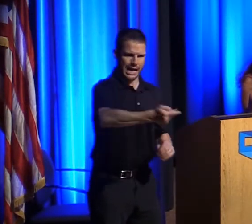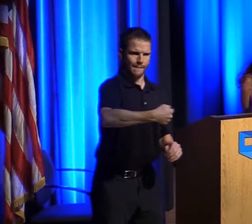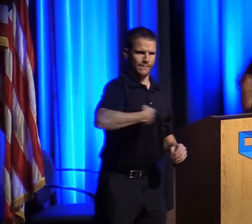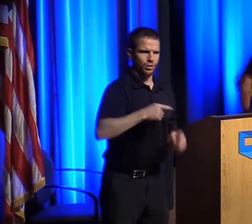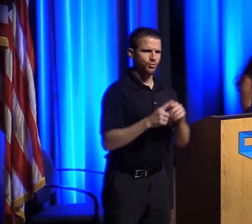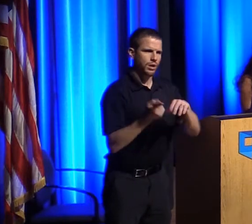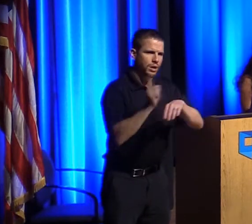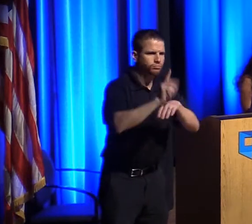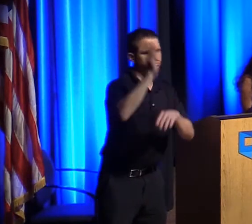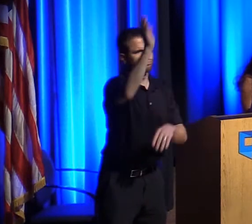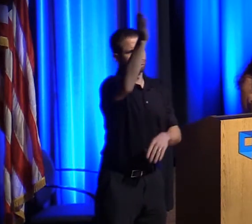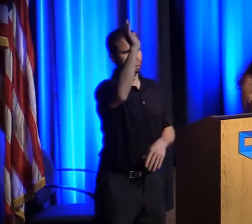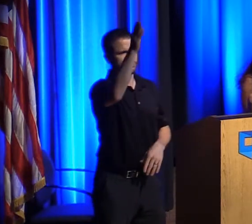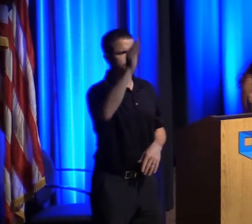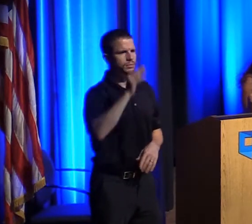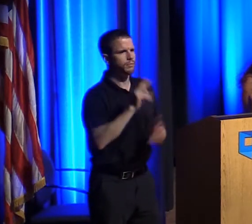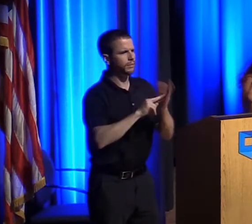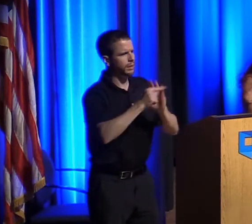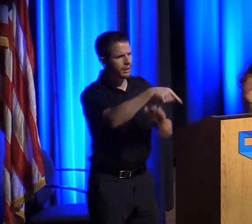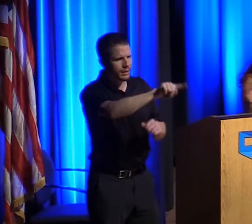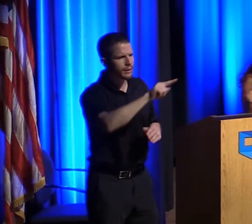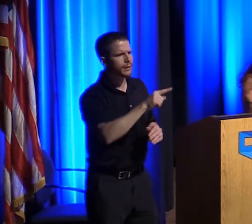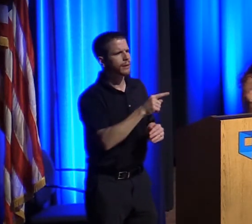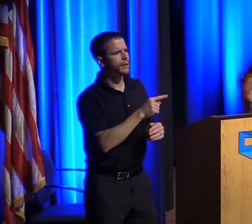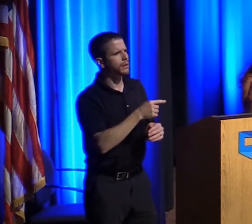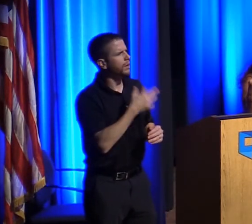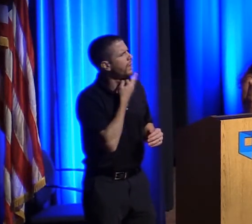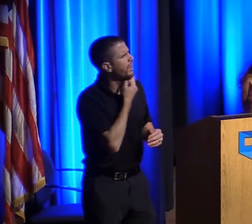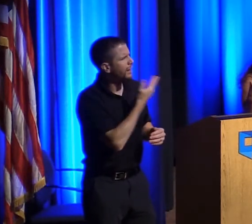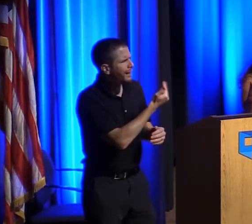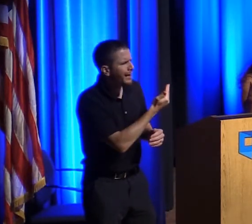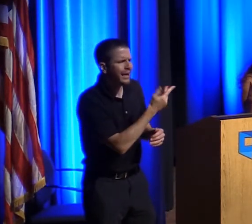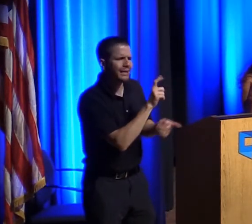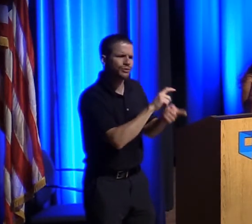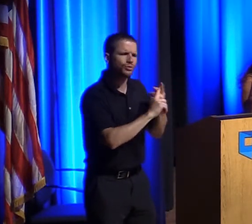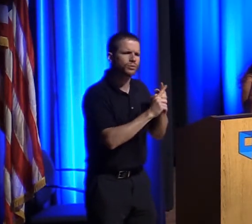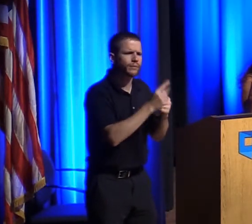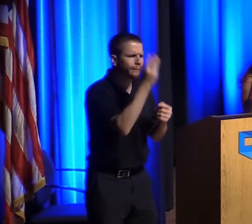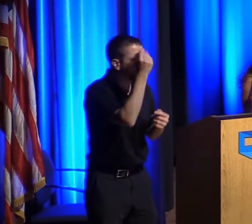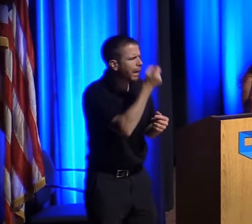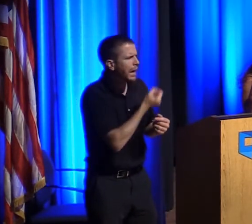think even though there's a lot of painful rhetoric out there, I think